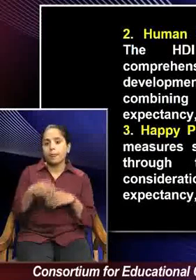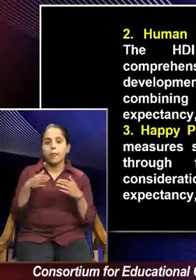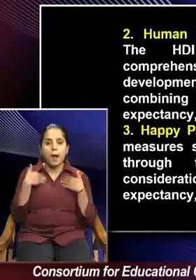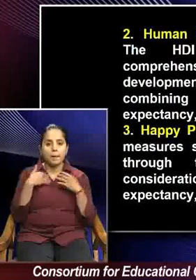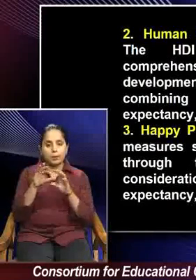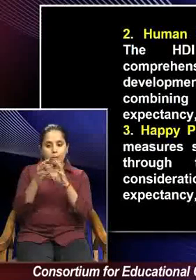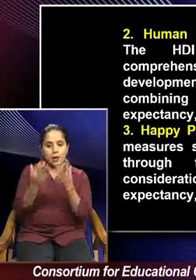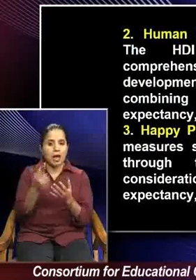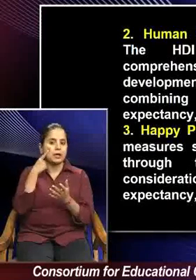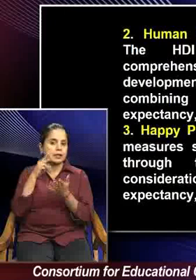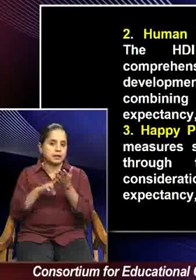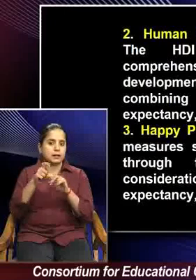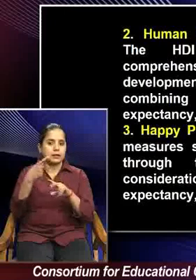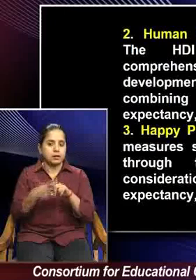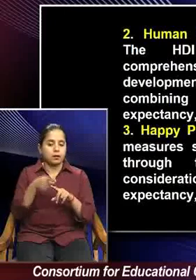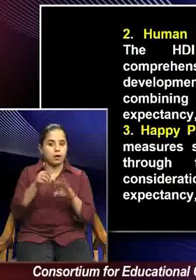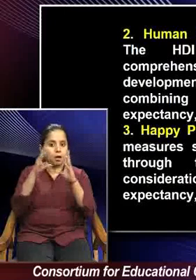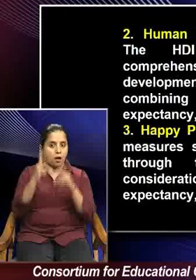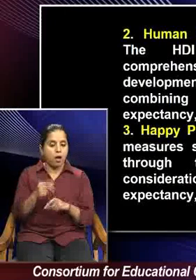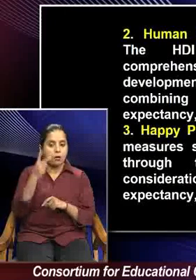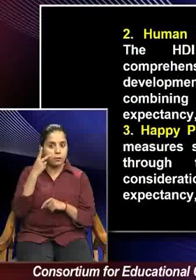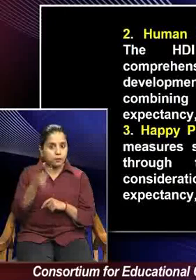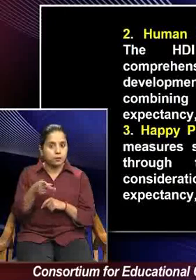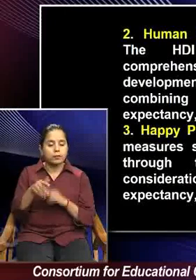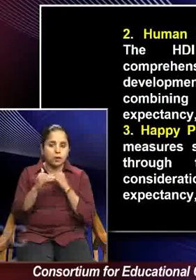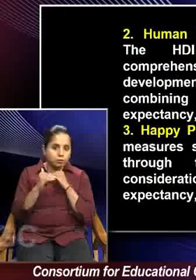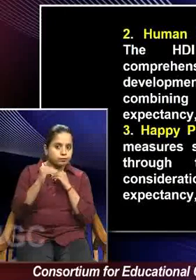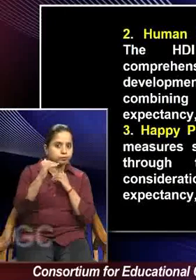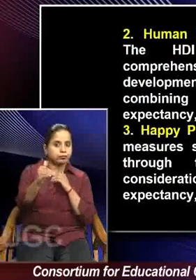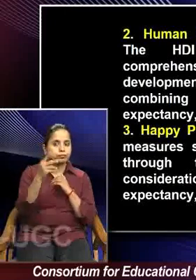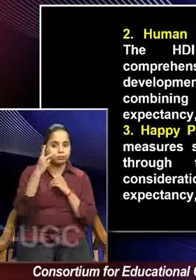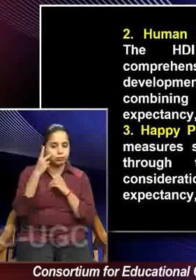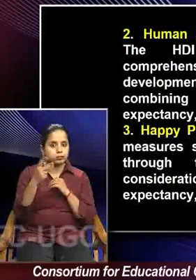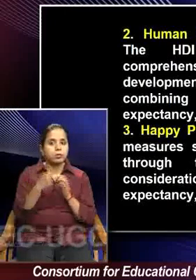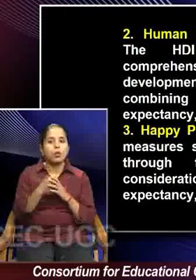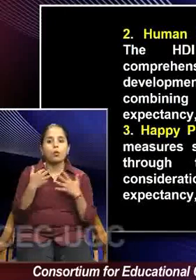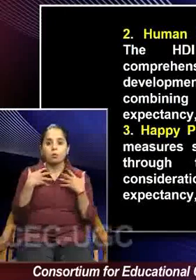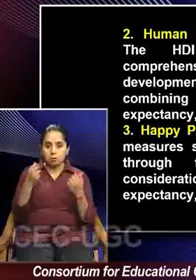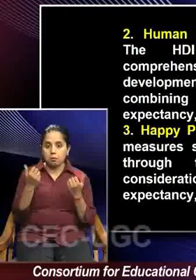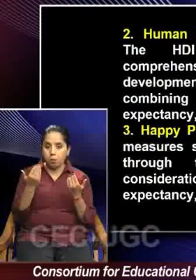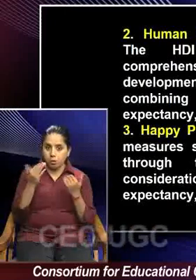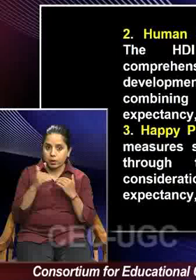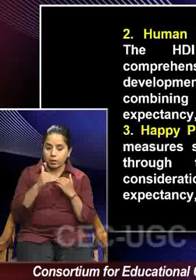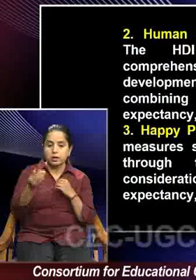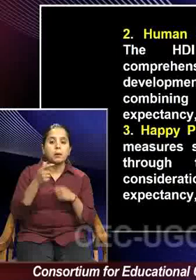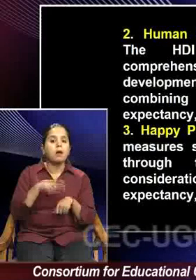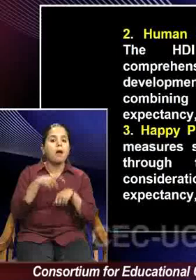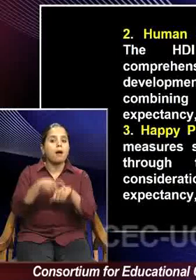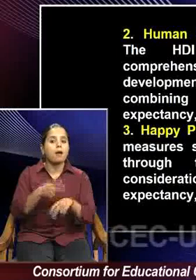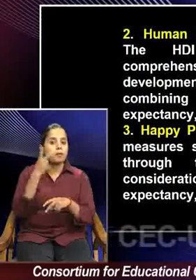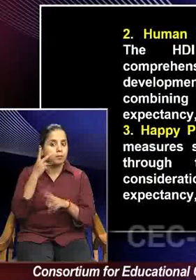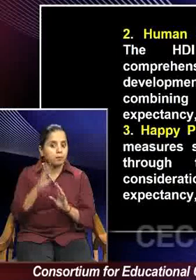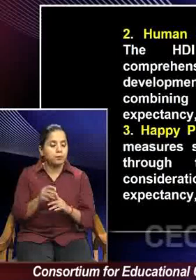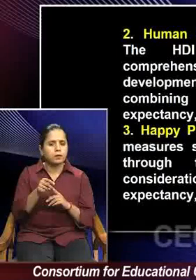Planet Index measures the sustainability of well-being through time by